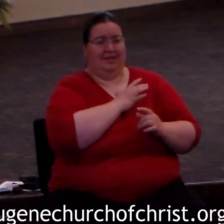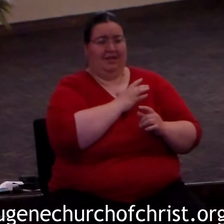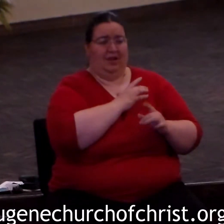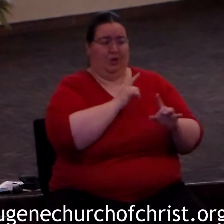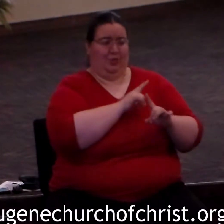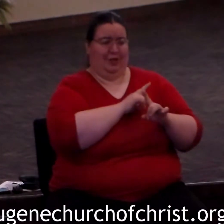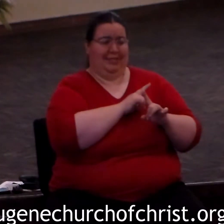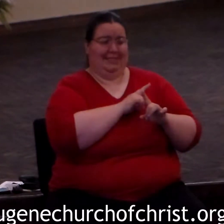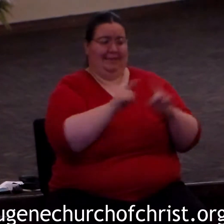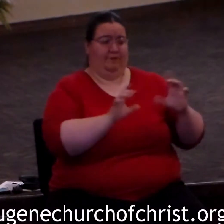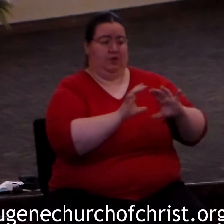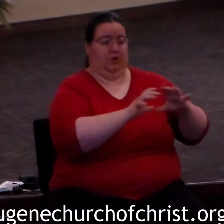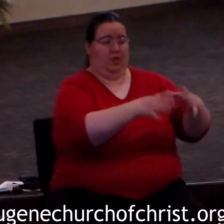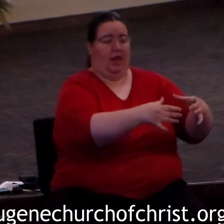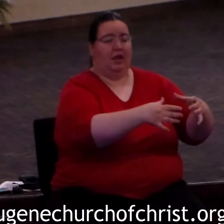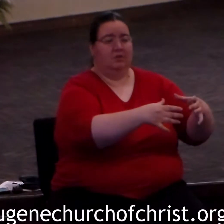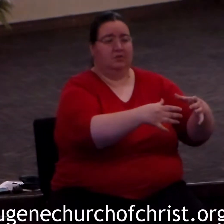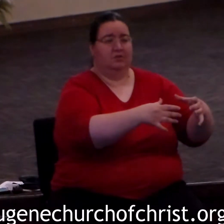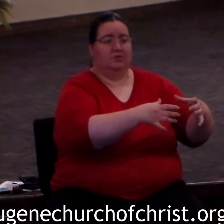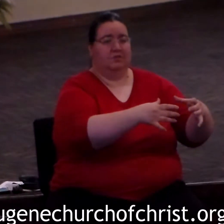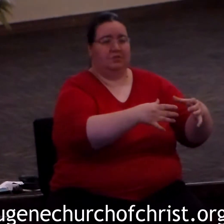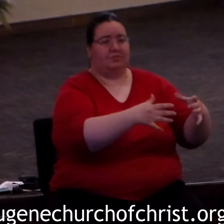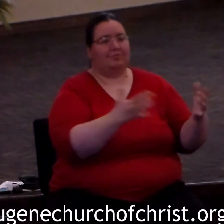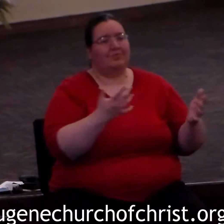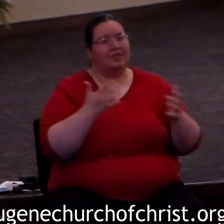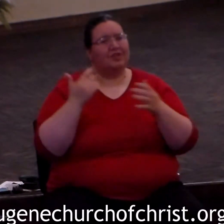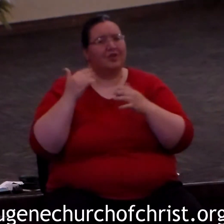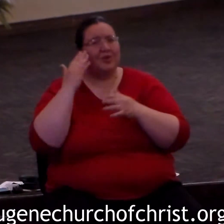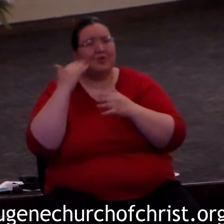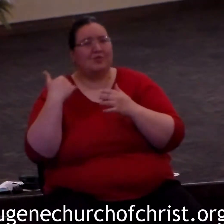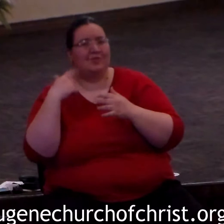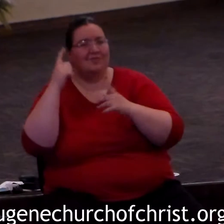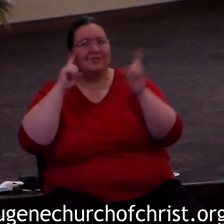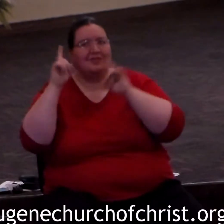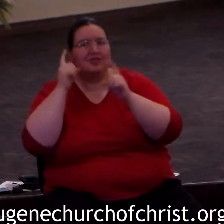If you talked, all those jokes that we hear today about sexism, they were